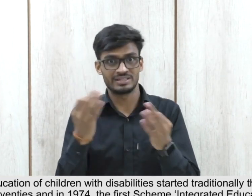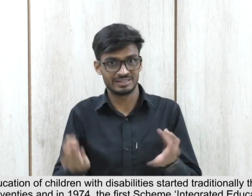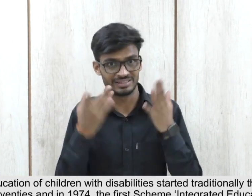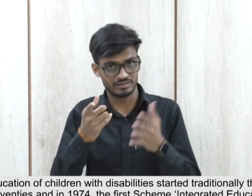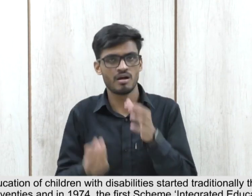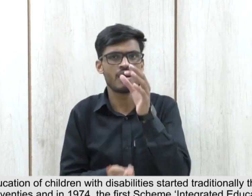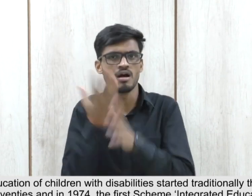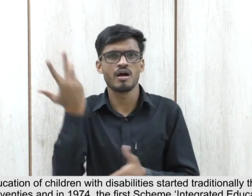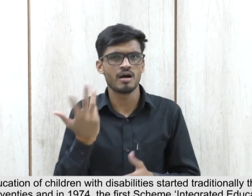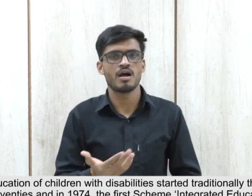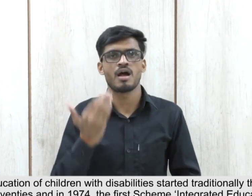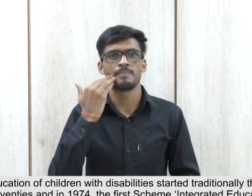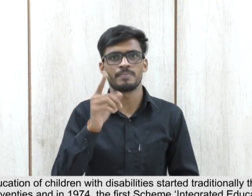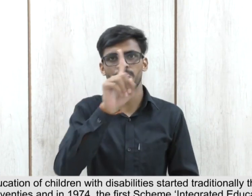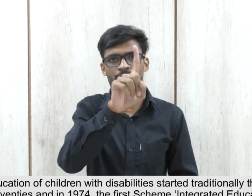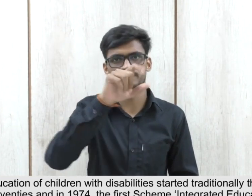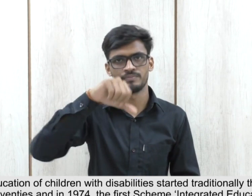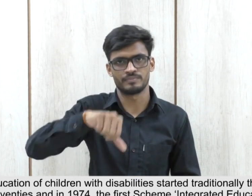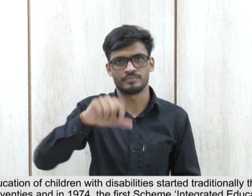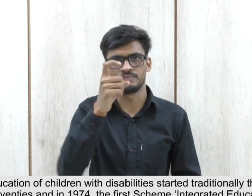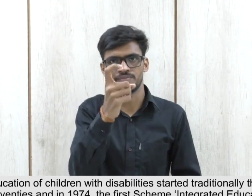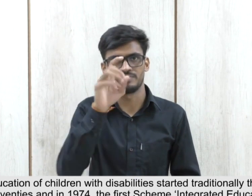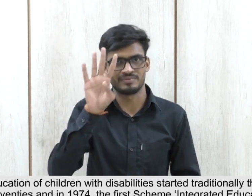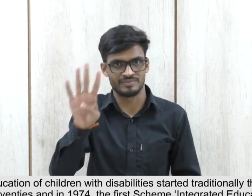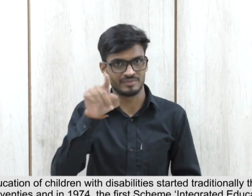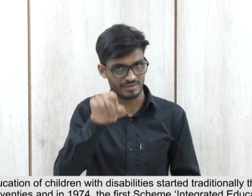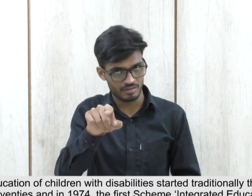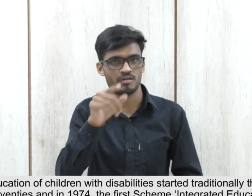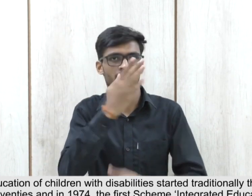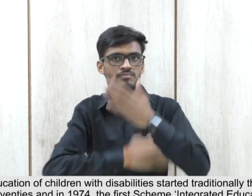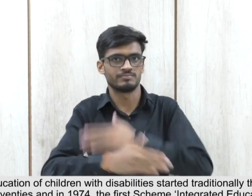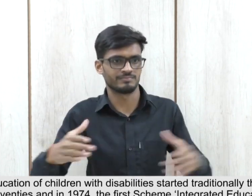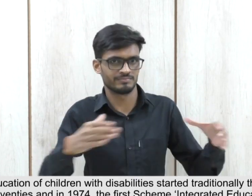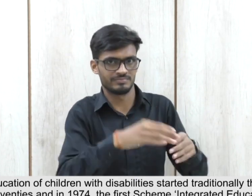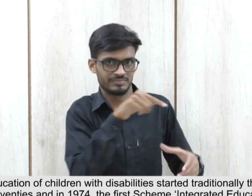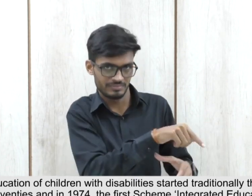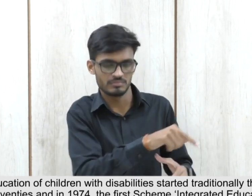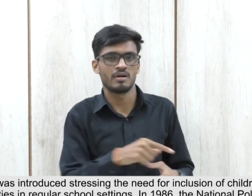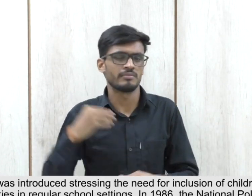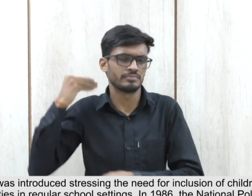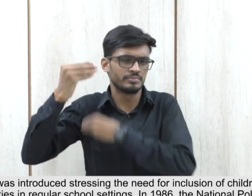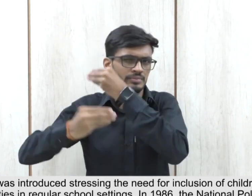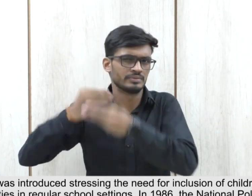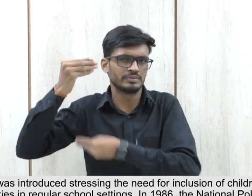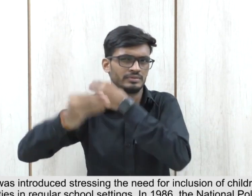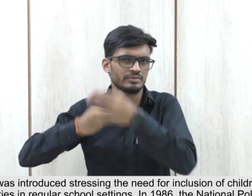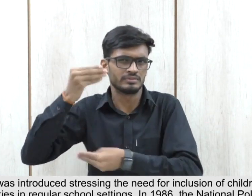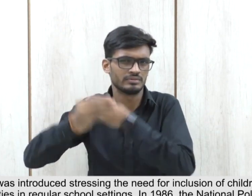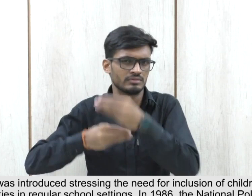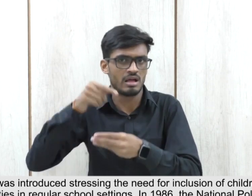disabilities started traditionally through special schools in the 70s and in 1974. The first scheme, Integrated Education of Disabled Children, IEDC, was introduced